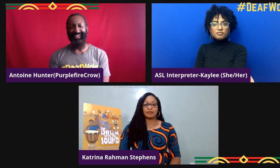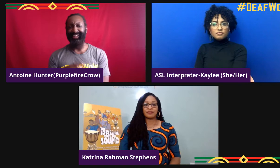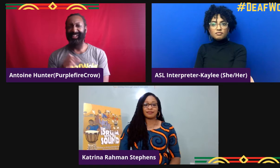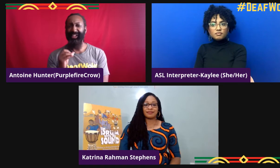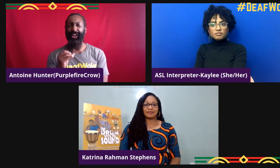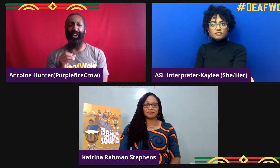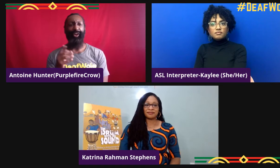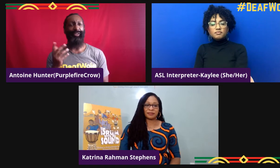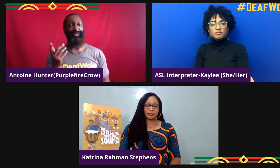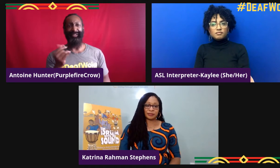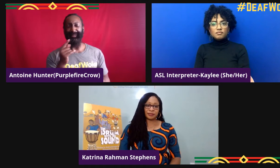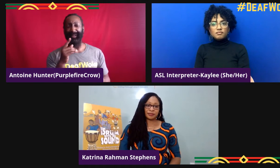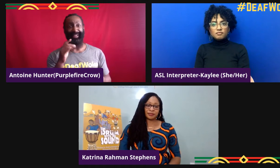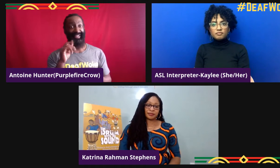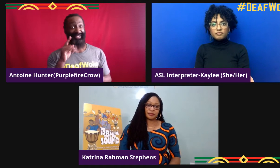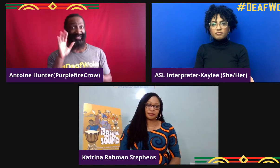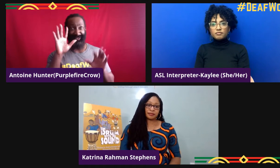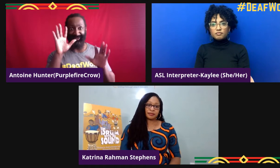Yes, yes,